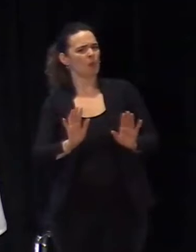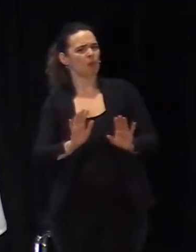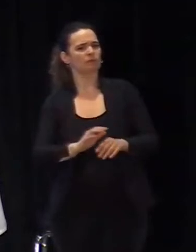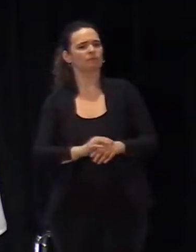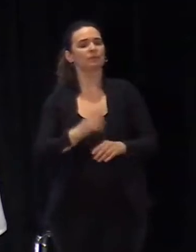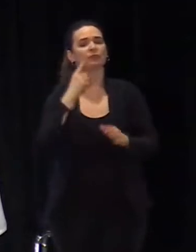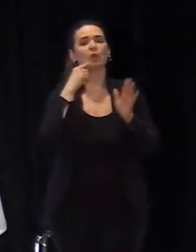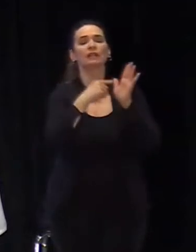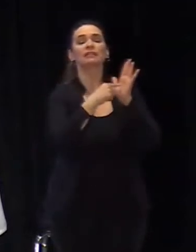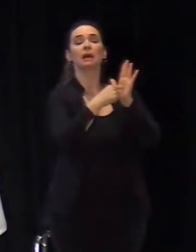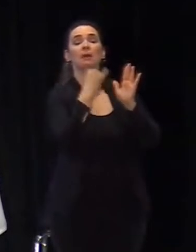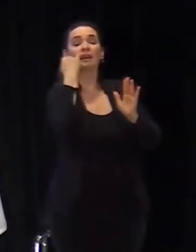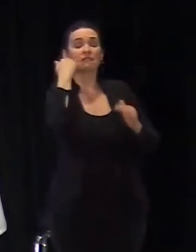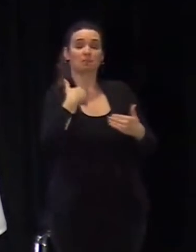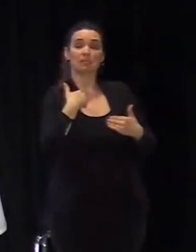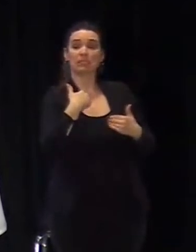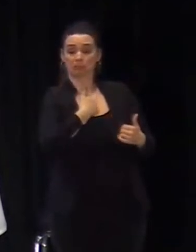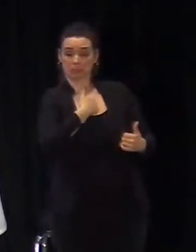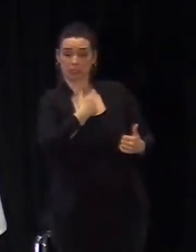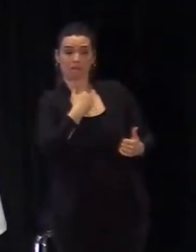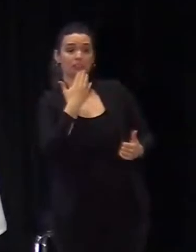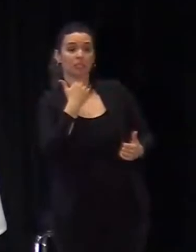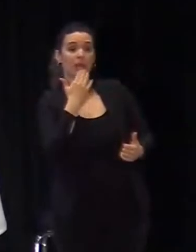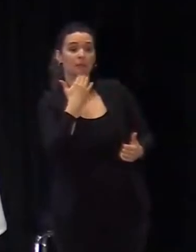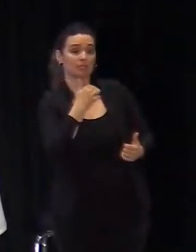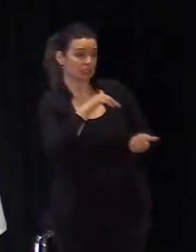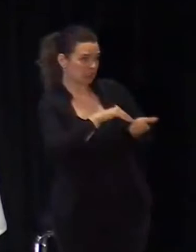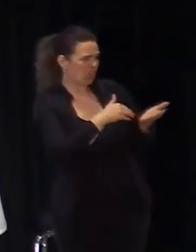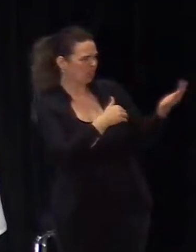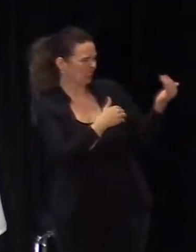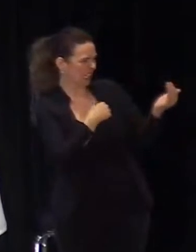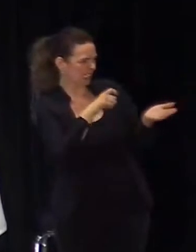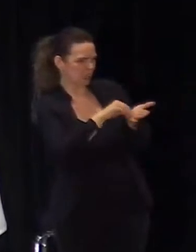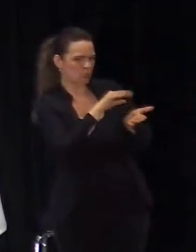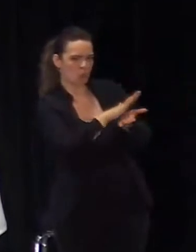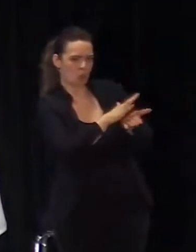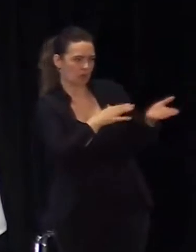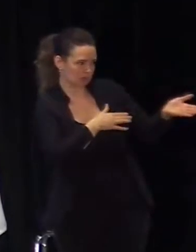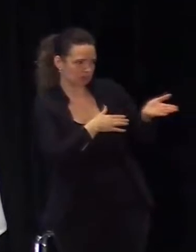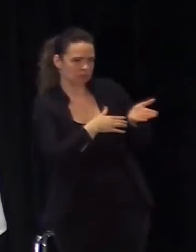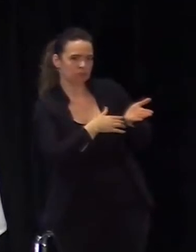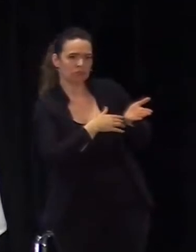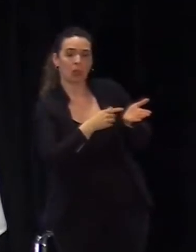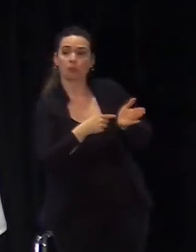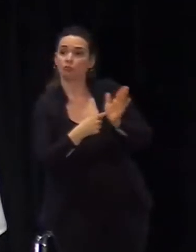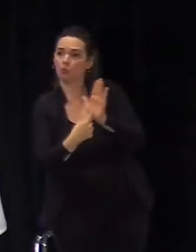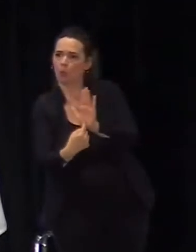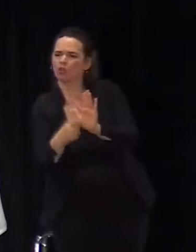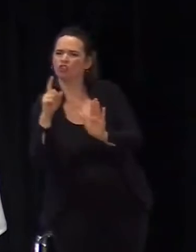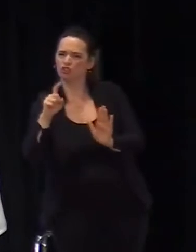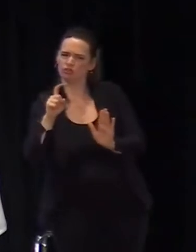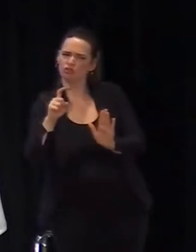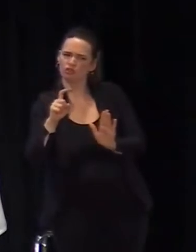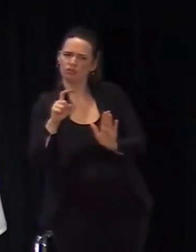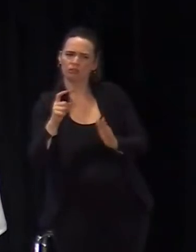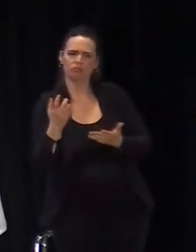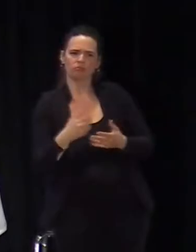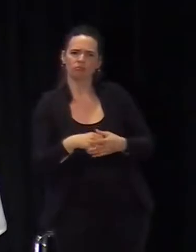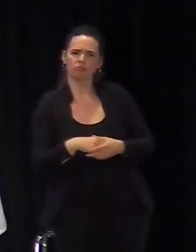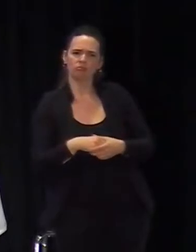Mm-hmm. You either do or you don't have diabetes. So certainly if a doctor's under the impression that they can't give a